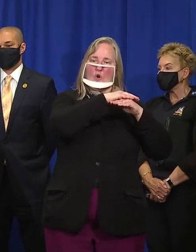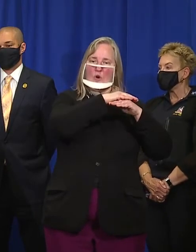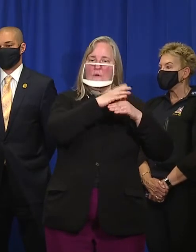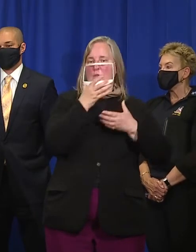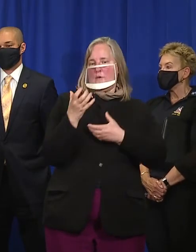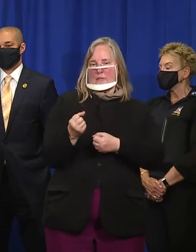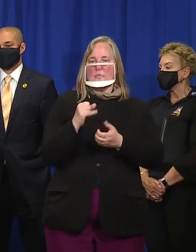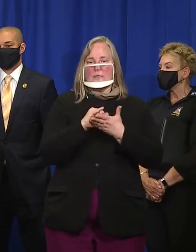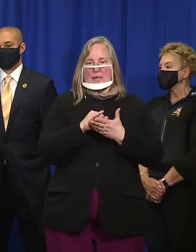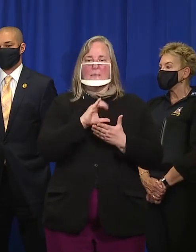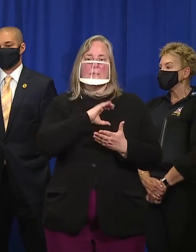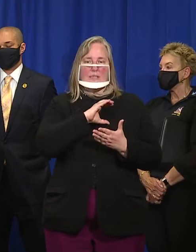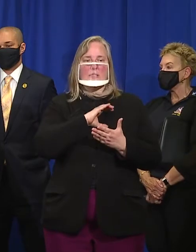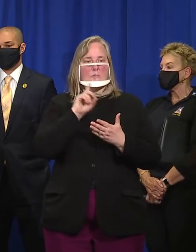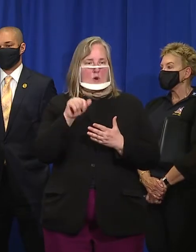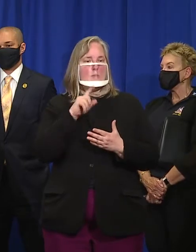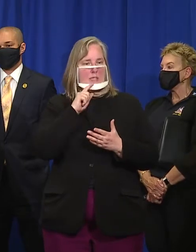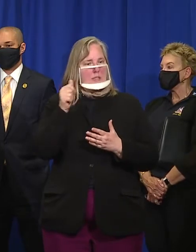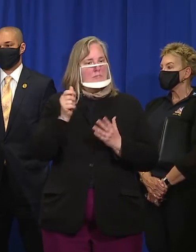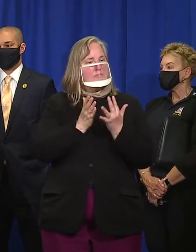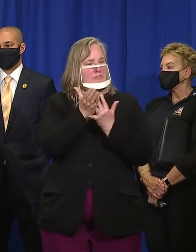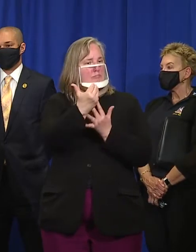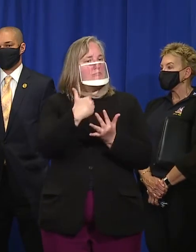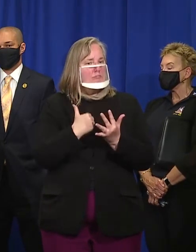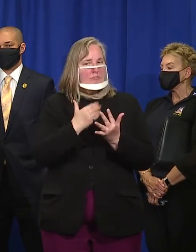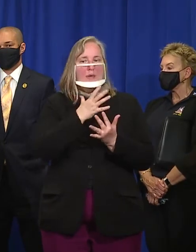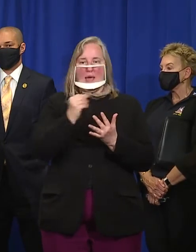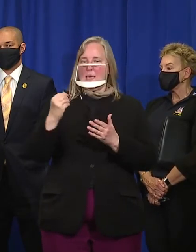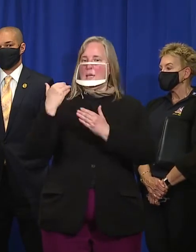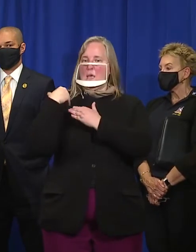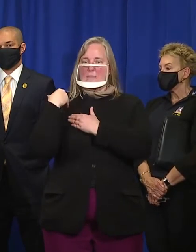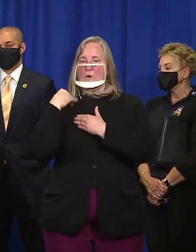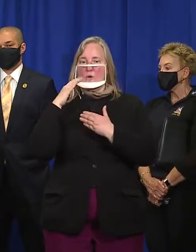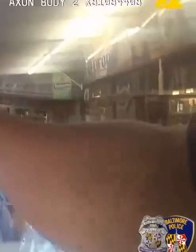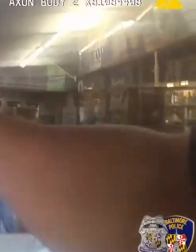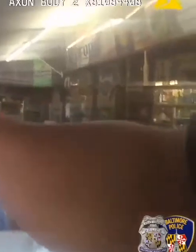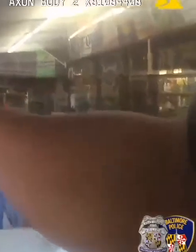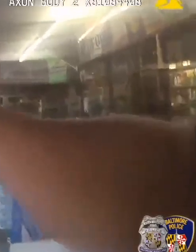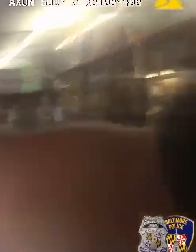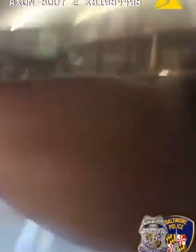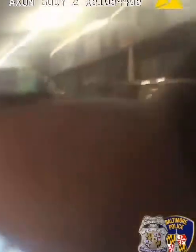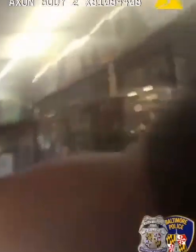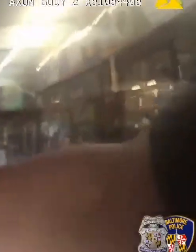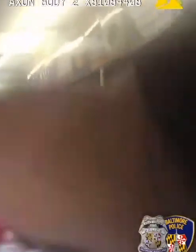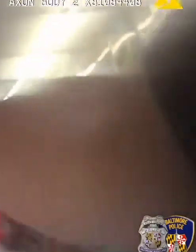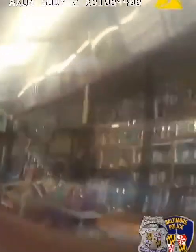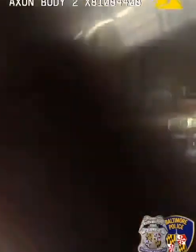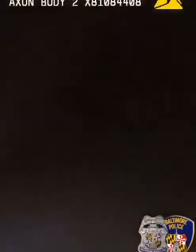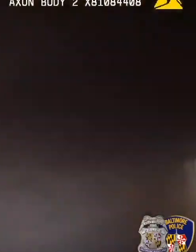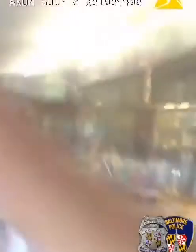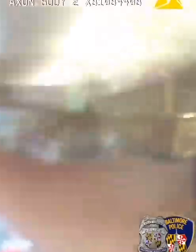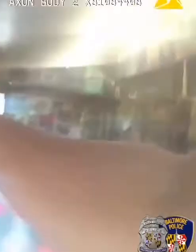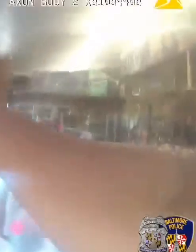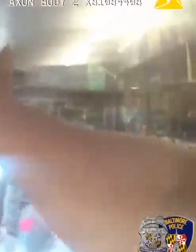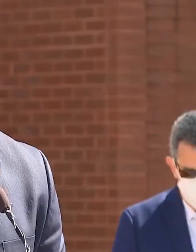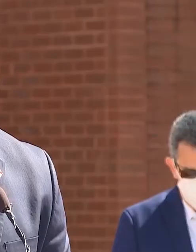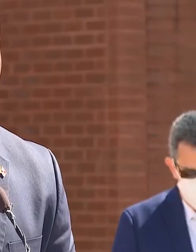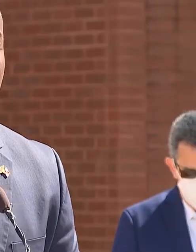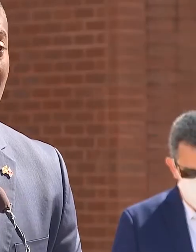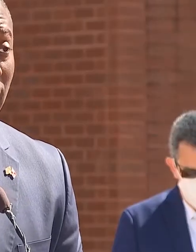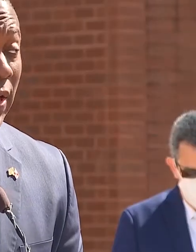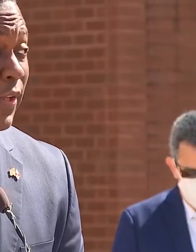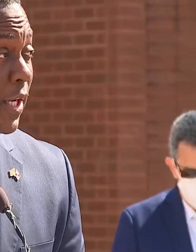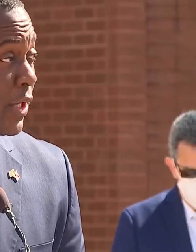police department is being transparent and accountable by having those cameras. Get down! It is an idea shared by